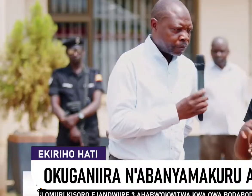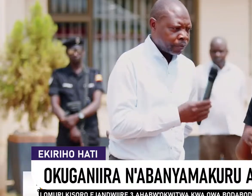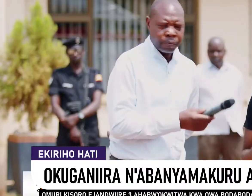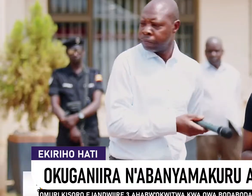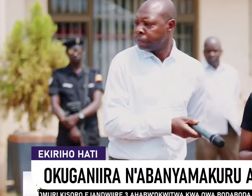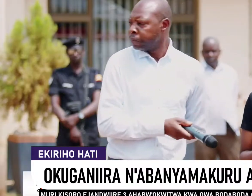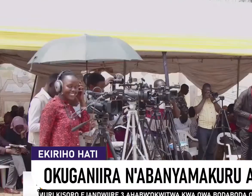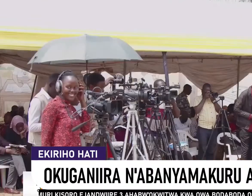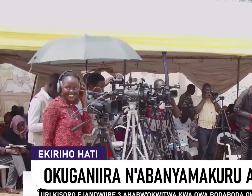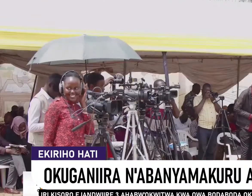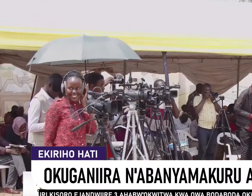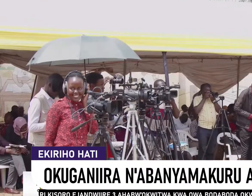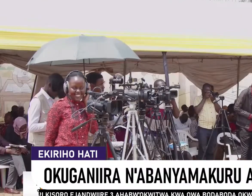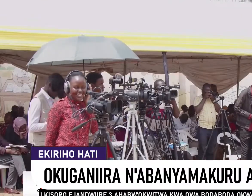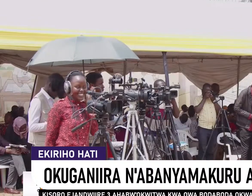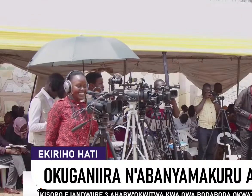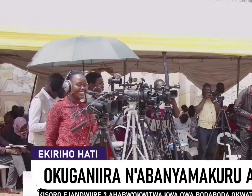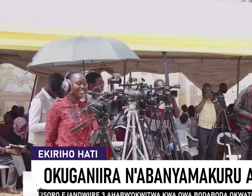Thank you.